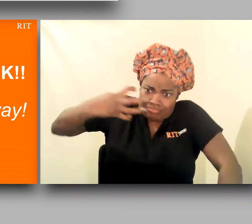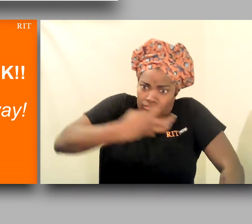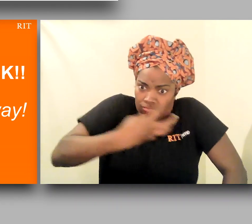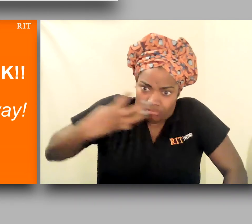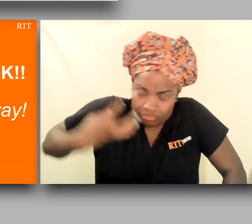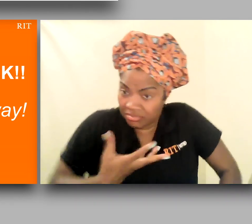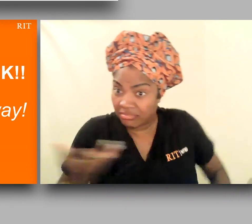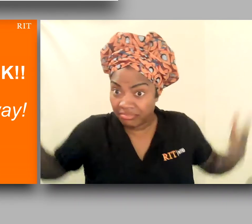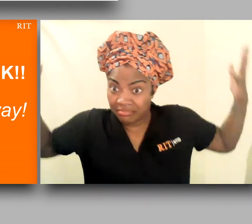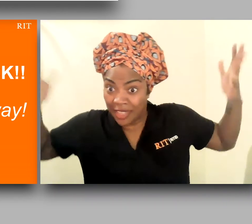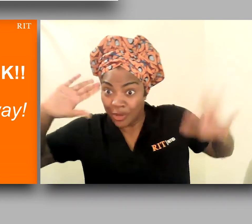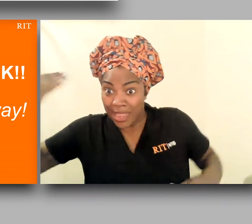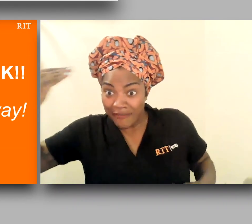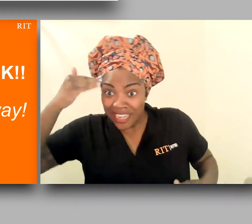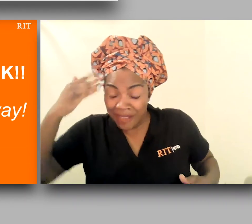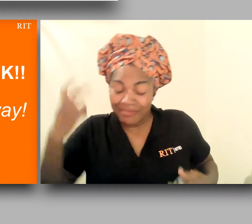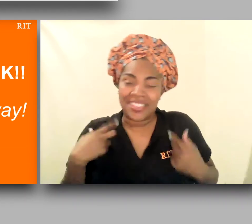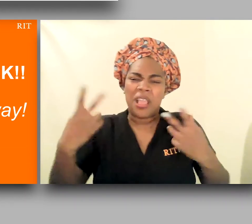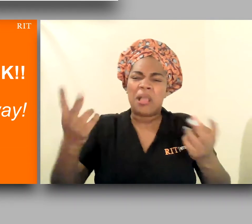could happen.